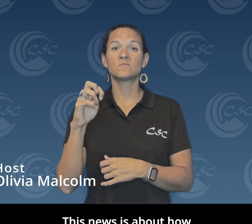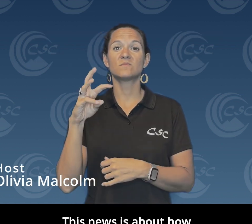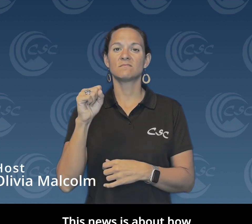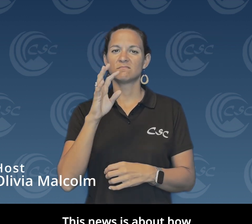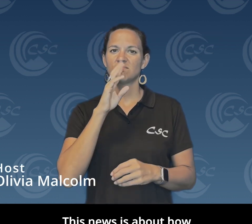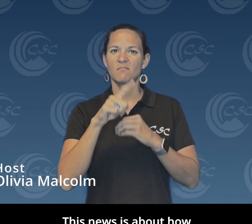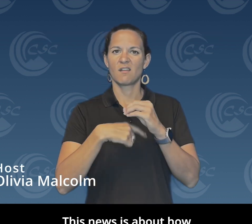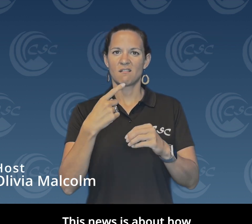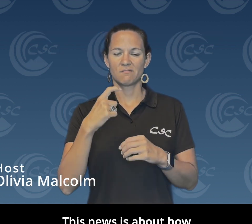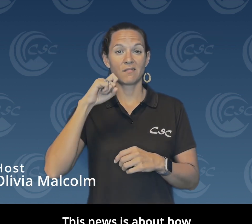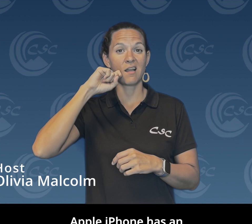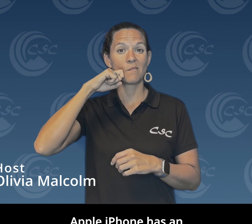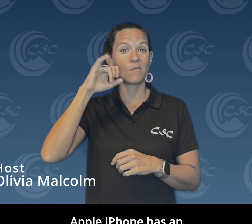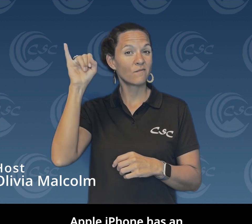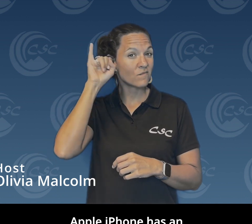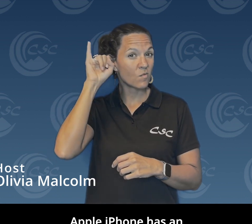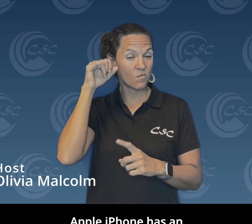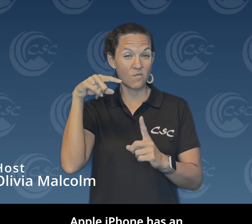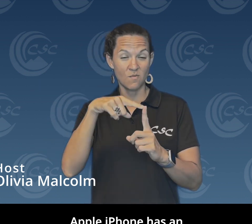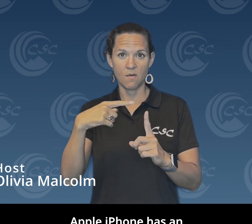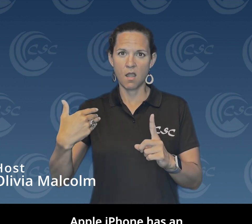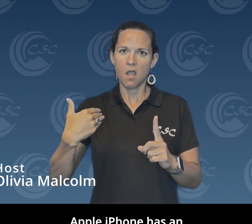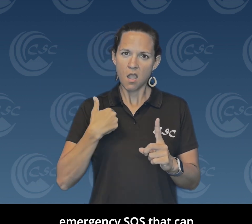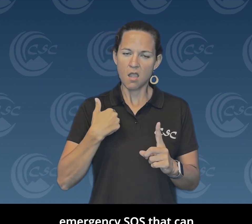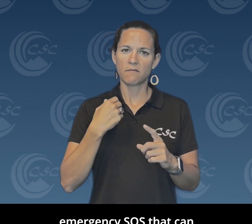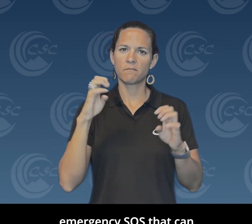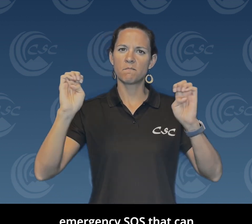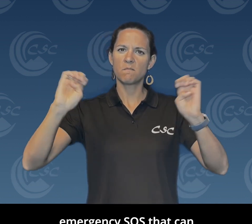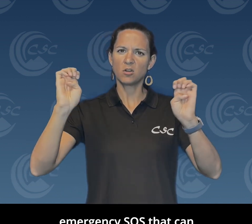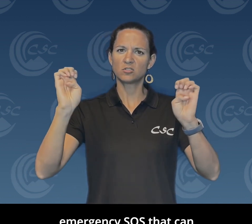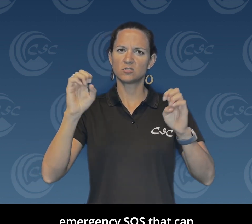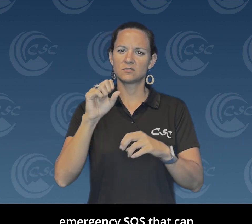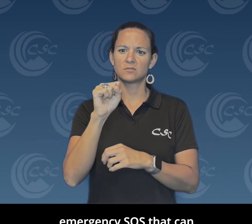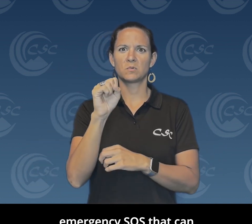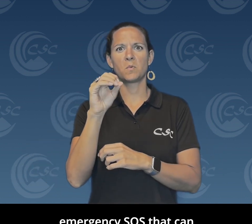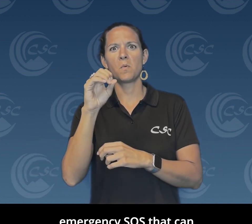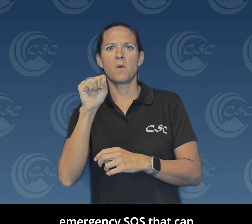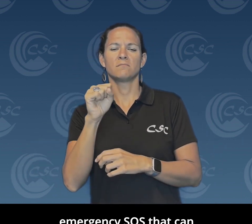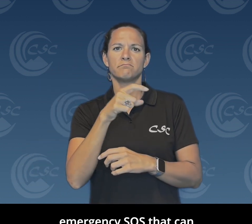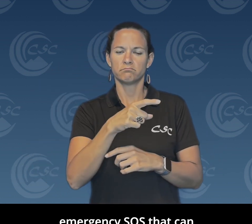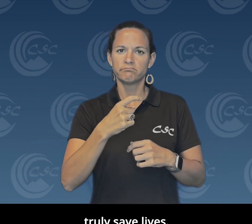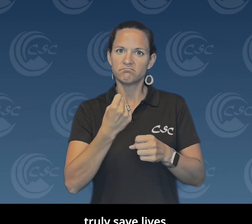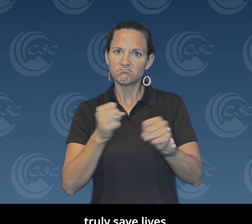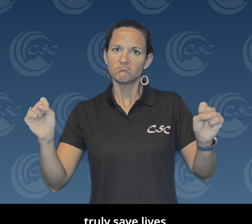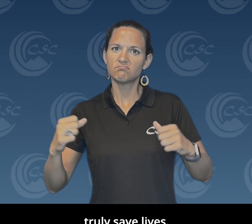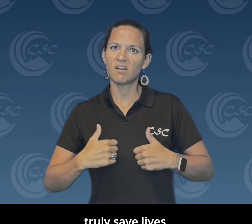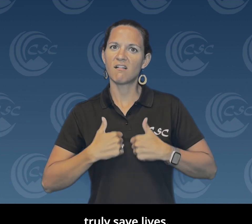This news is about how Apple iPhone has an emergency SOS that can truly save